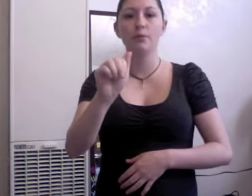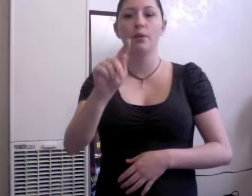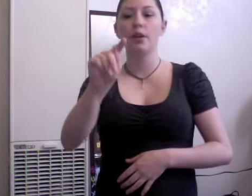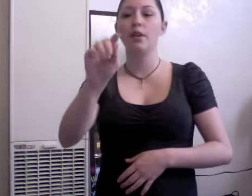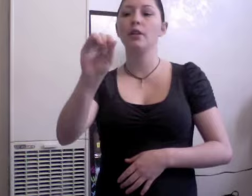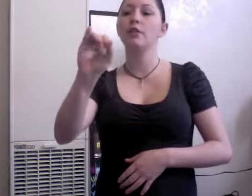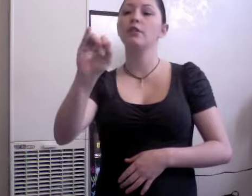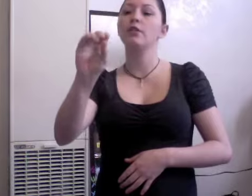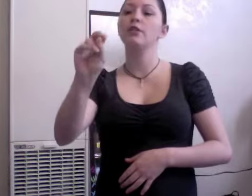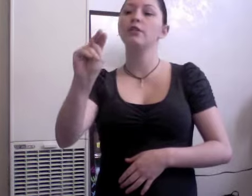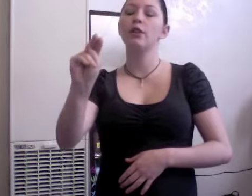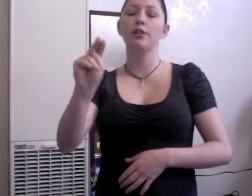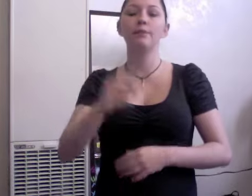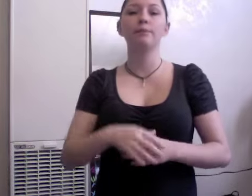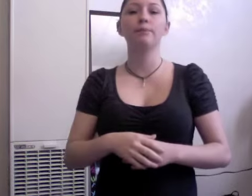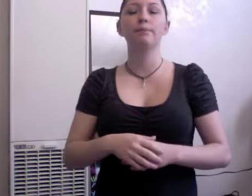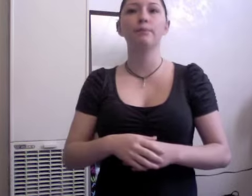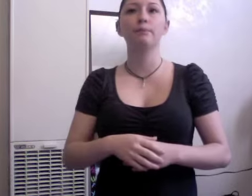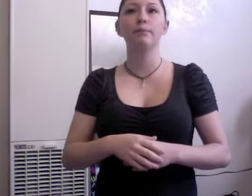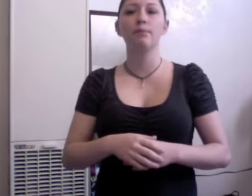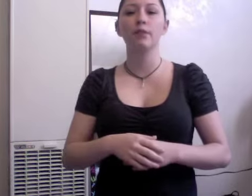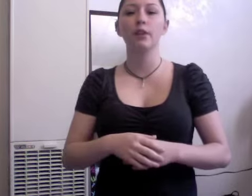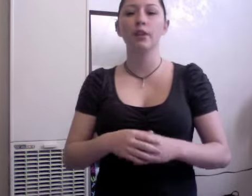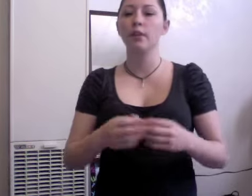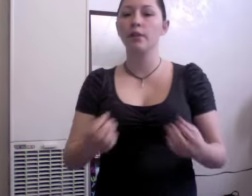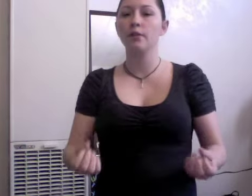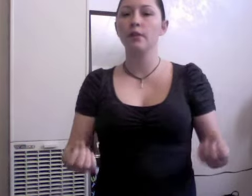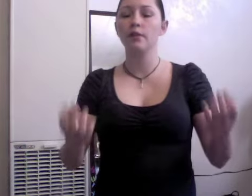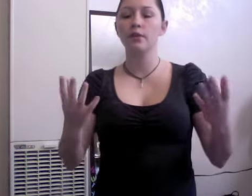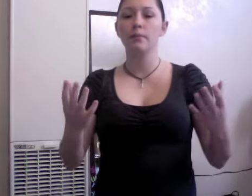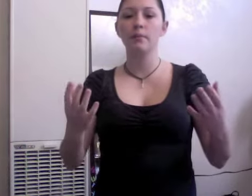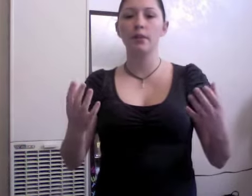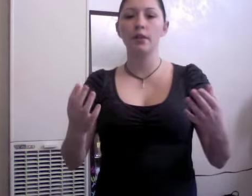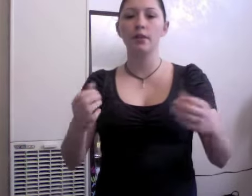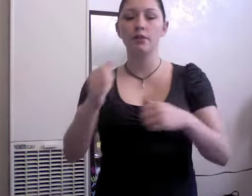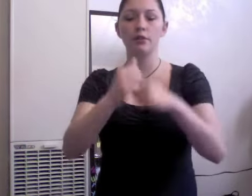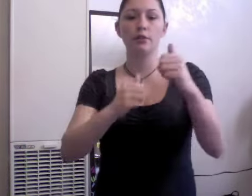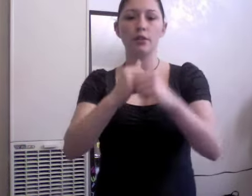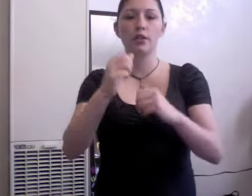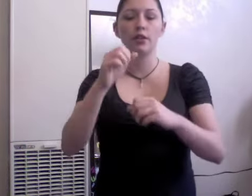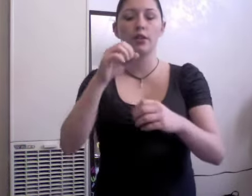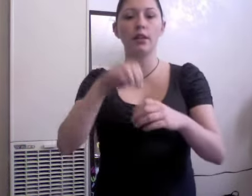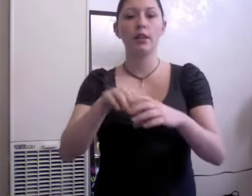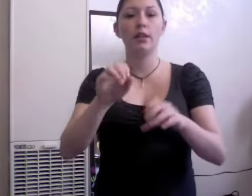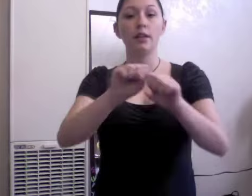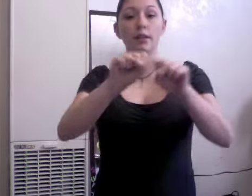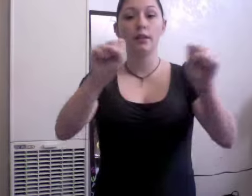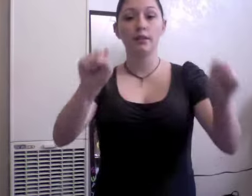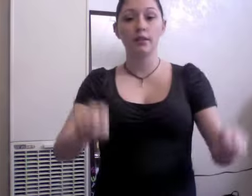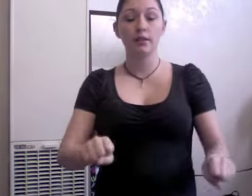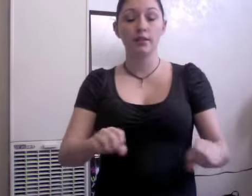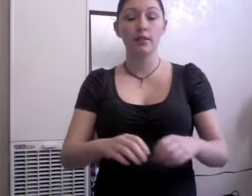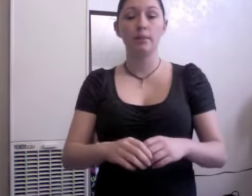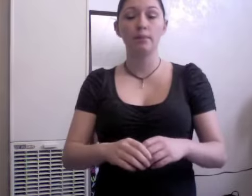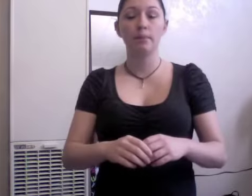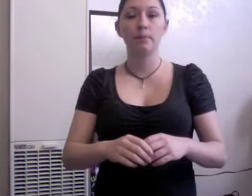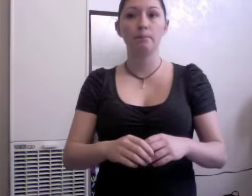there are major structures in your digestive system. Of course, it starts with your mouth, right? That's where food or liquids that you're going